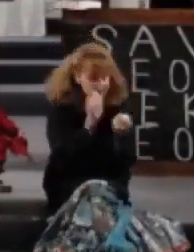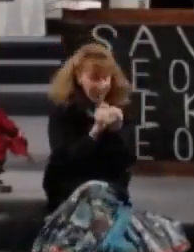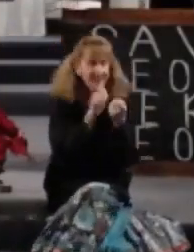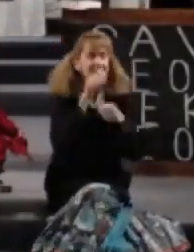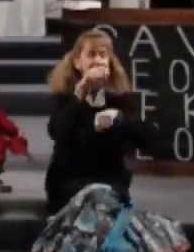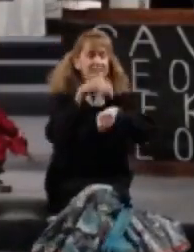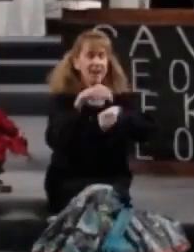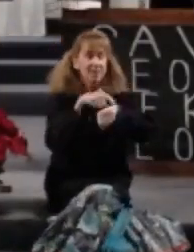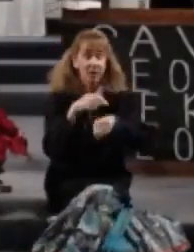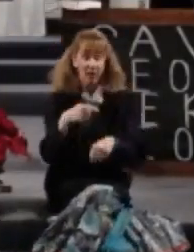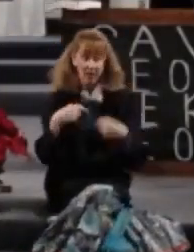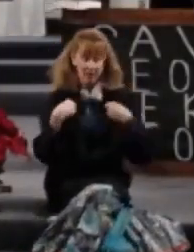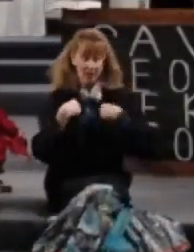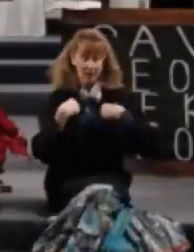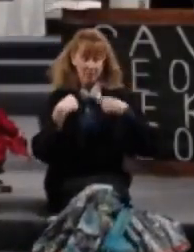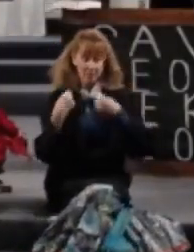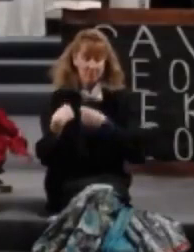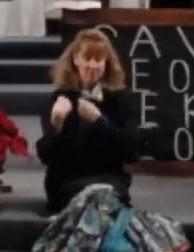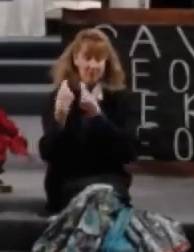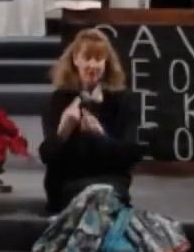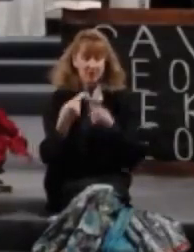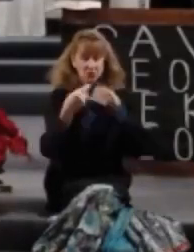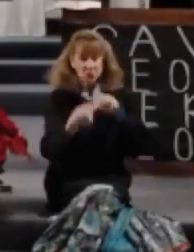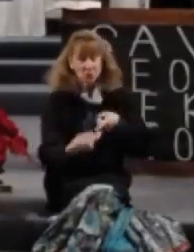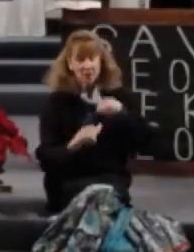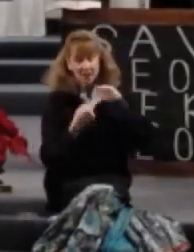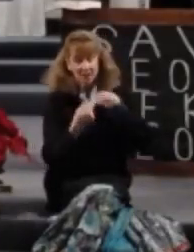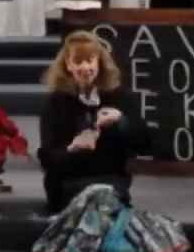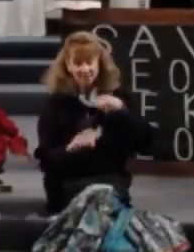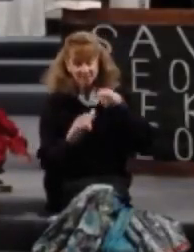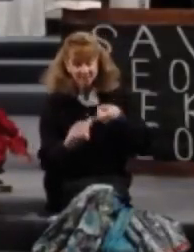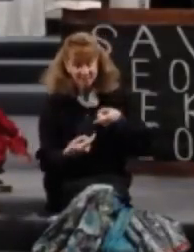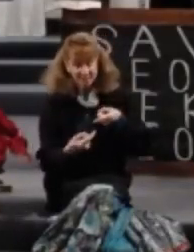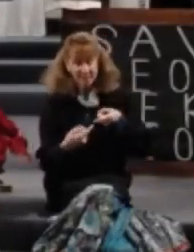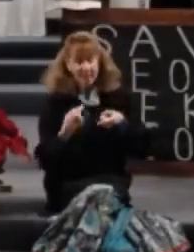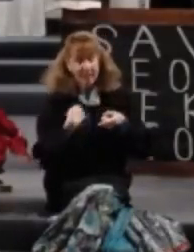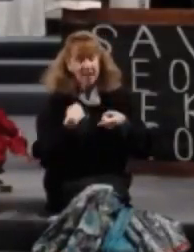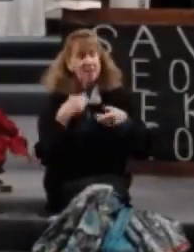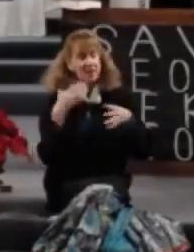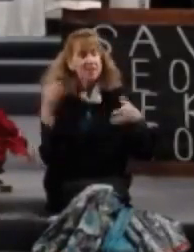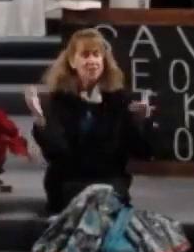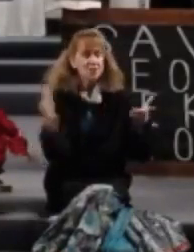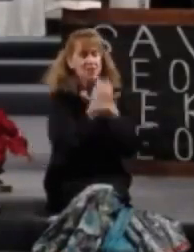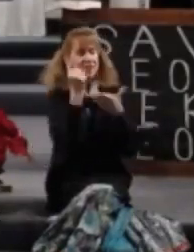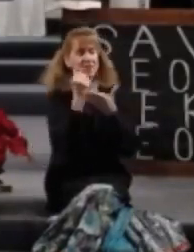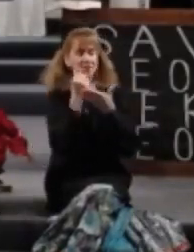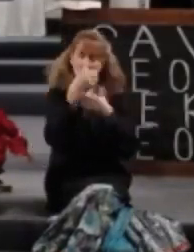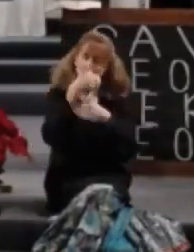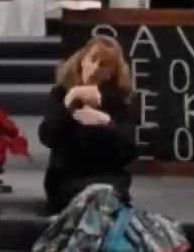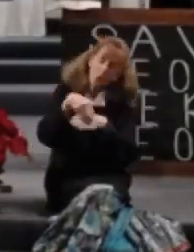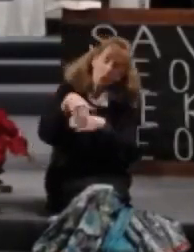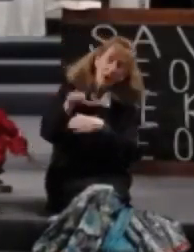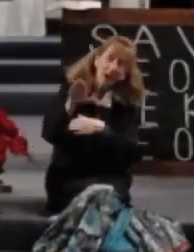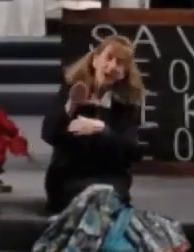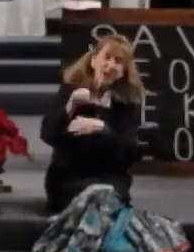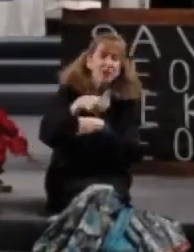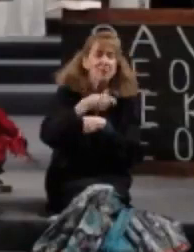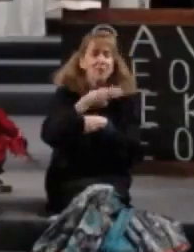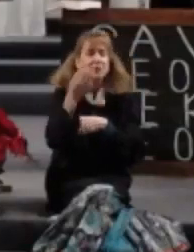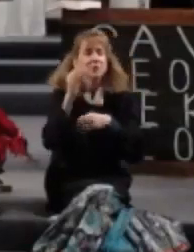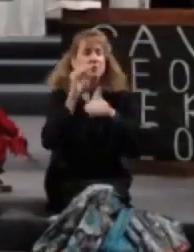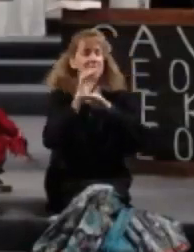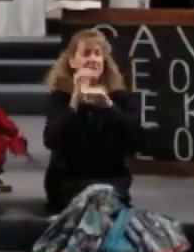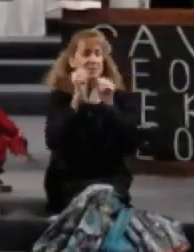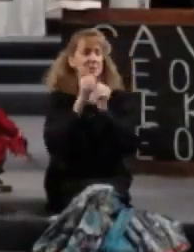Been struggling for a little bit and had an opportunity to go away this last week for a couple of nights with my wife, and I